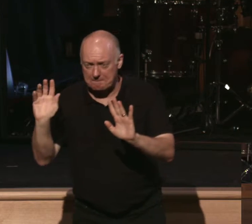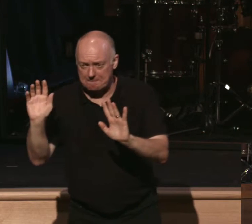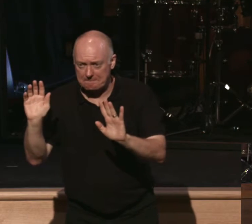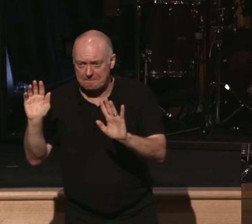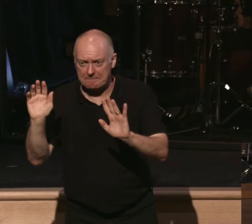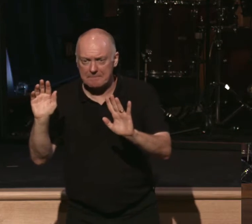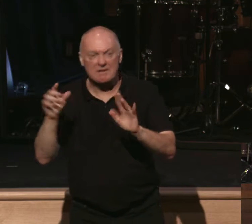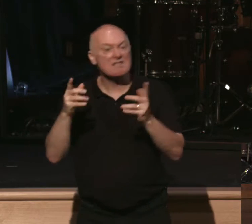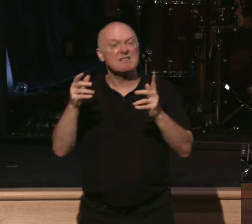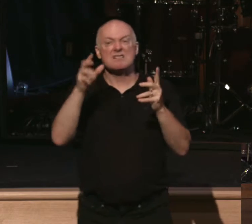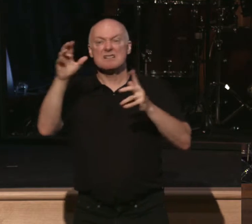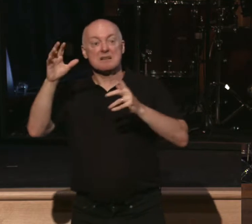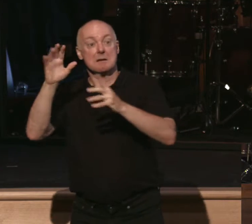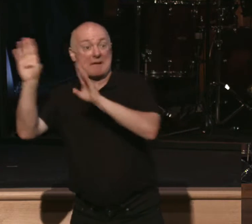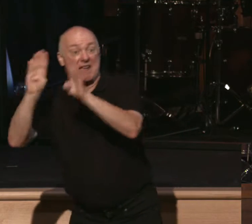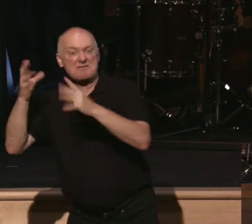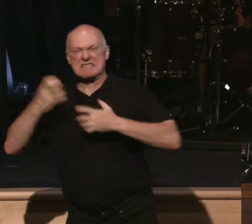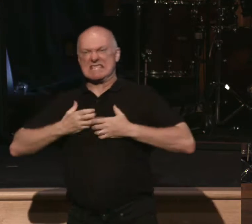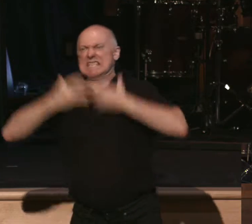Yelling,